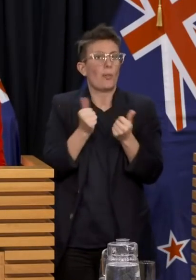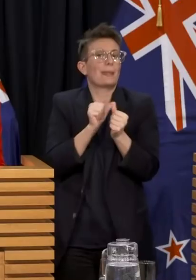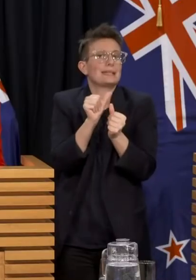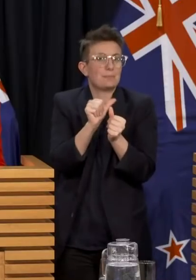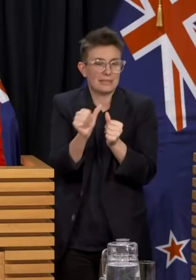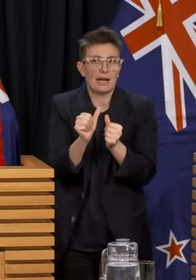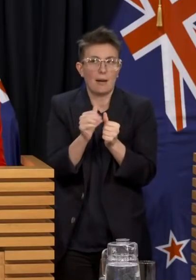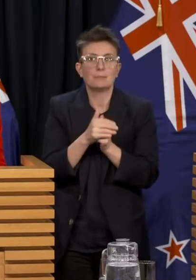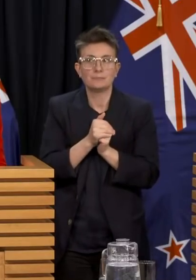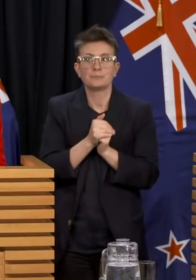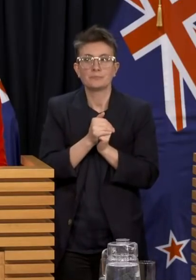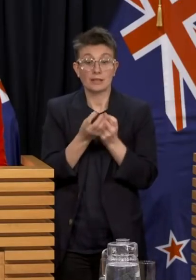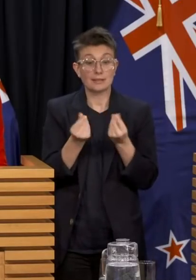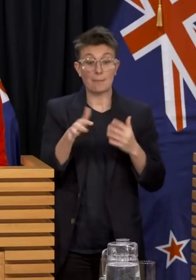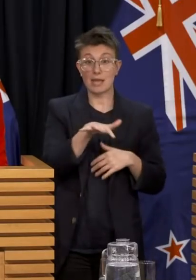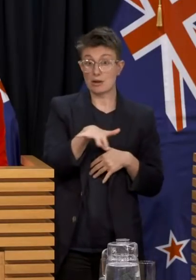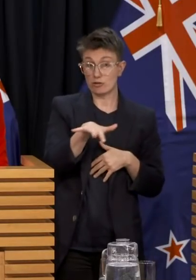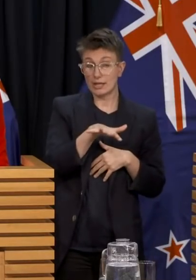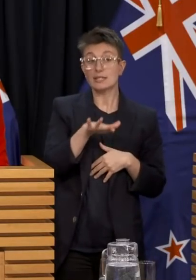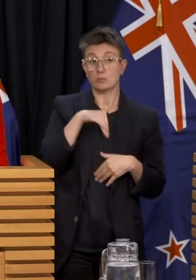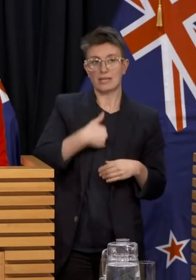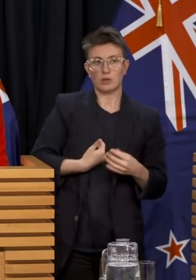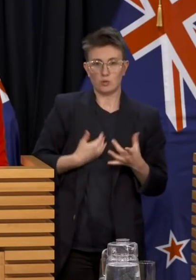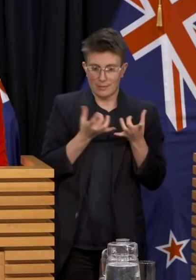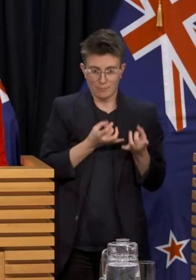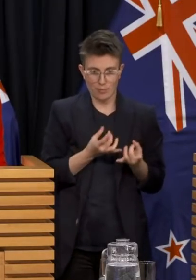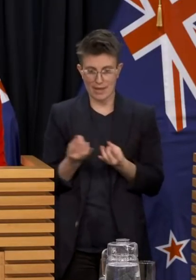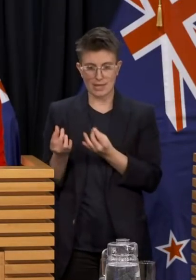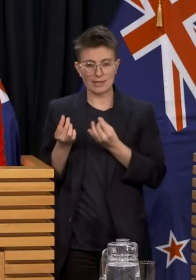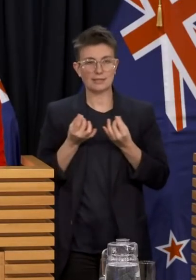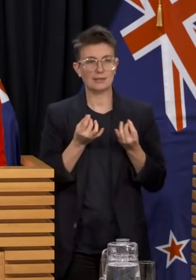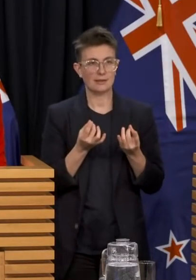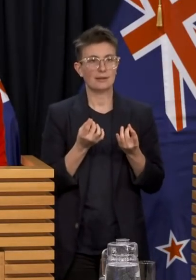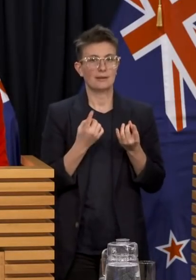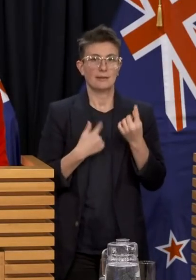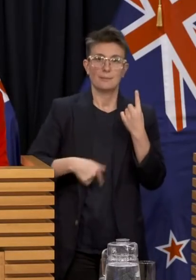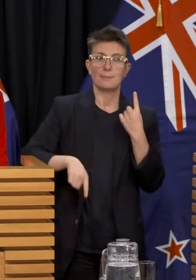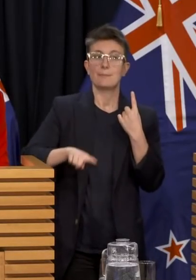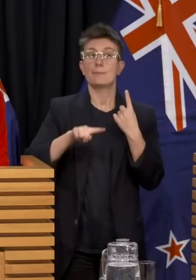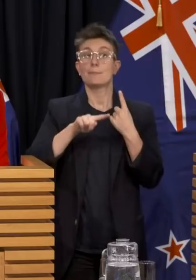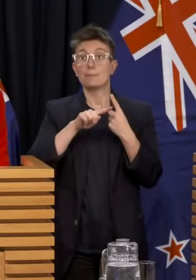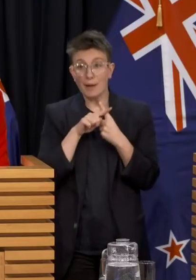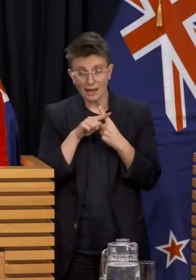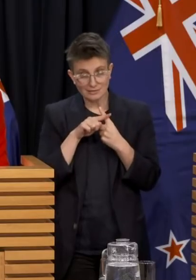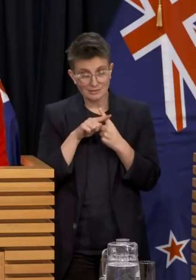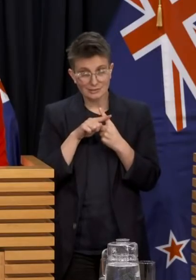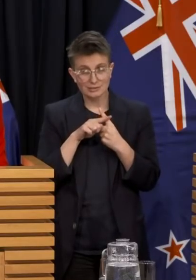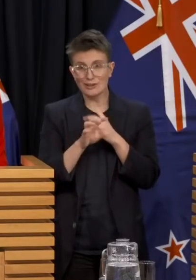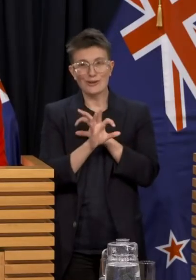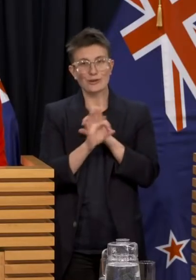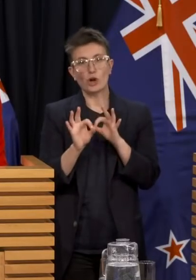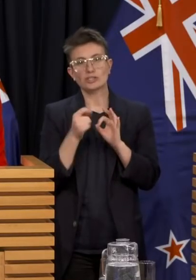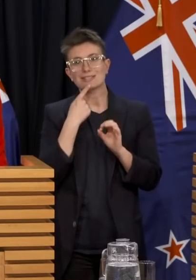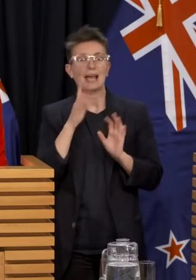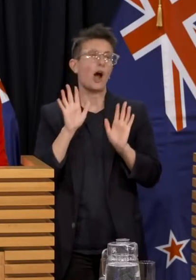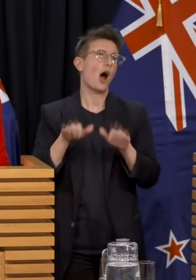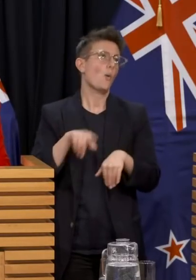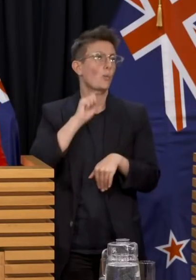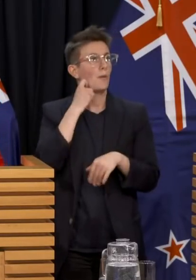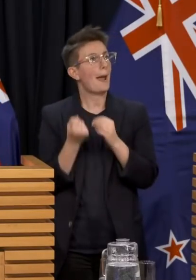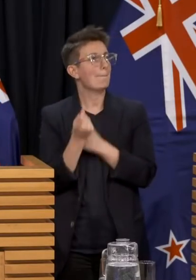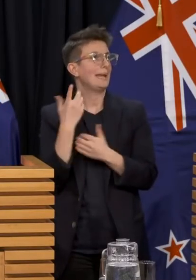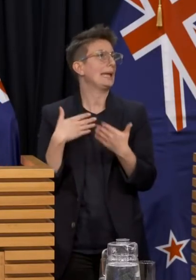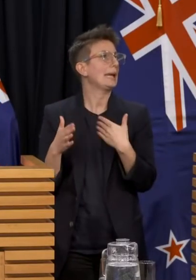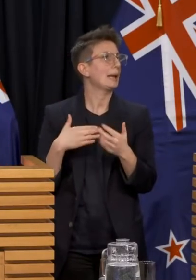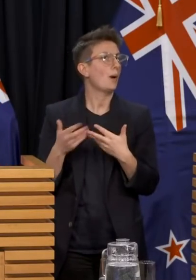where we actually just need to prepare ourselves, whilst at the same time not accepting the inevitability of sea level rises while we have the